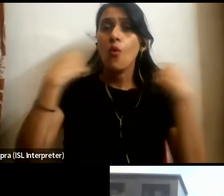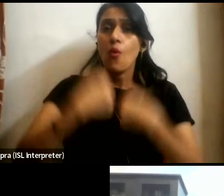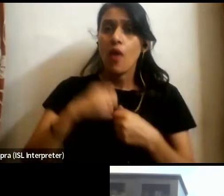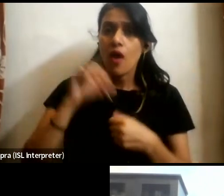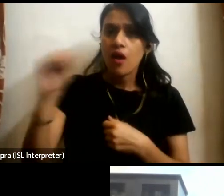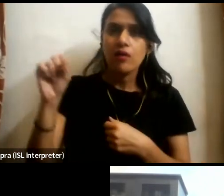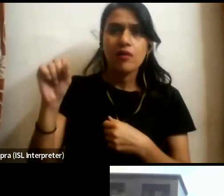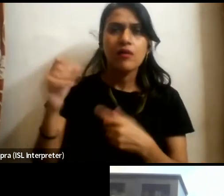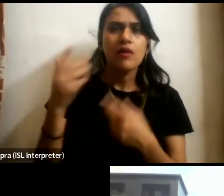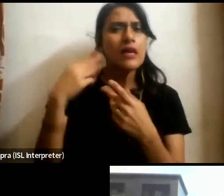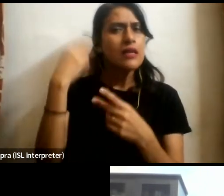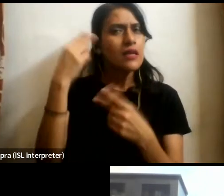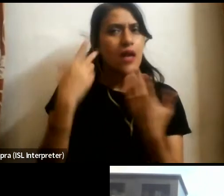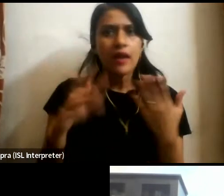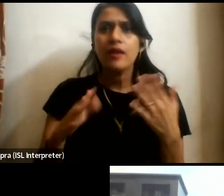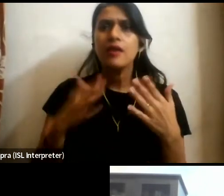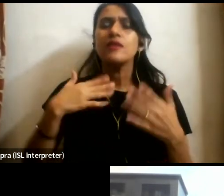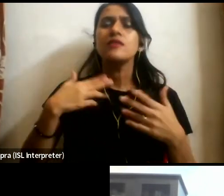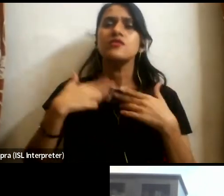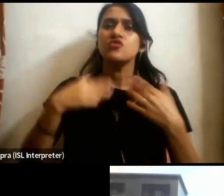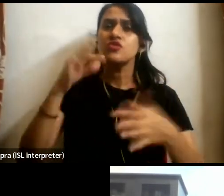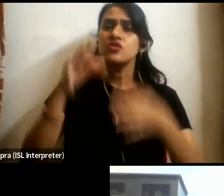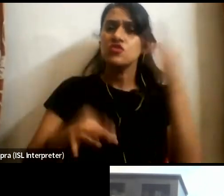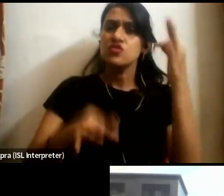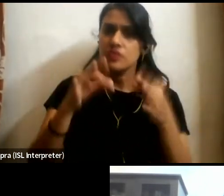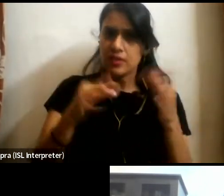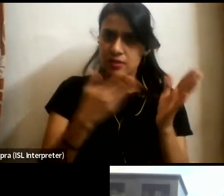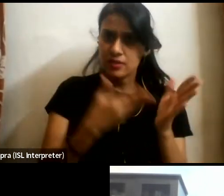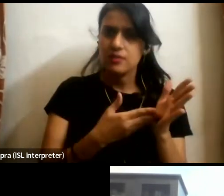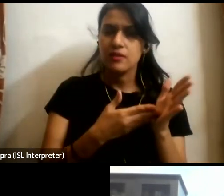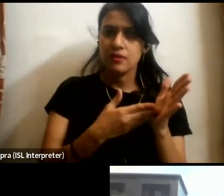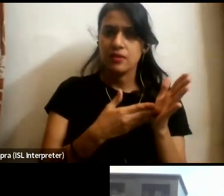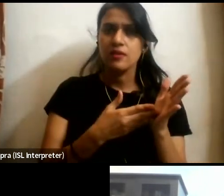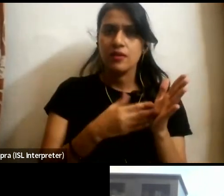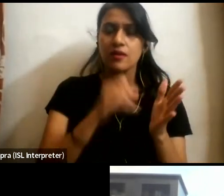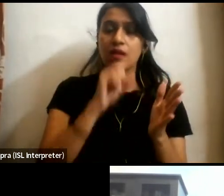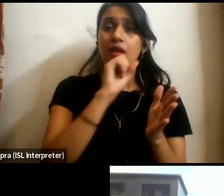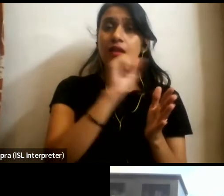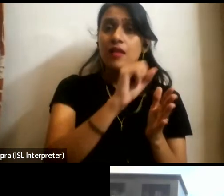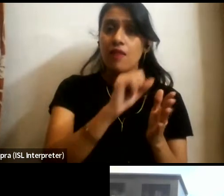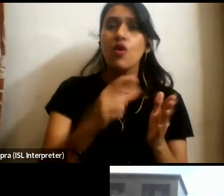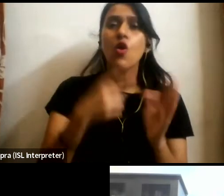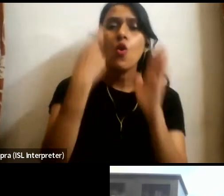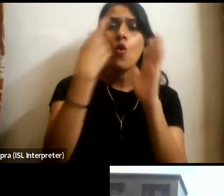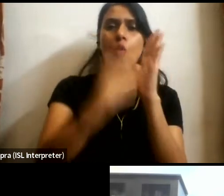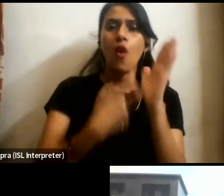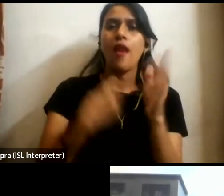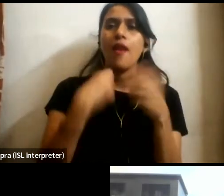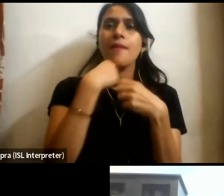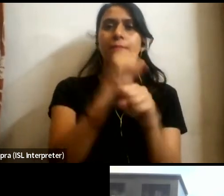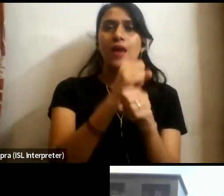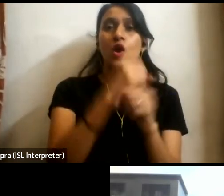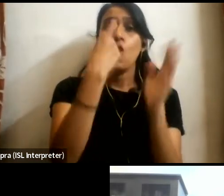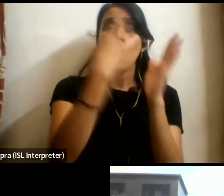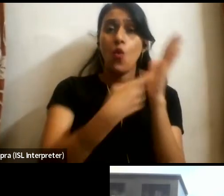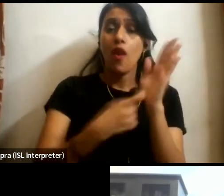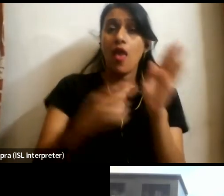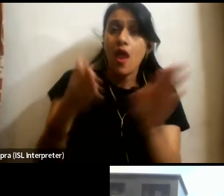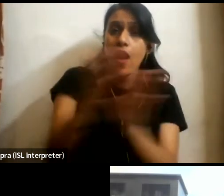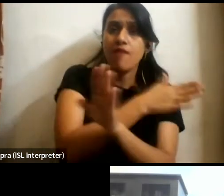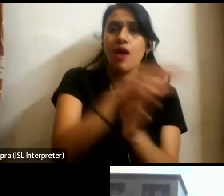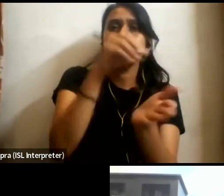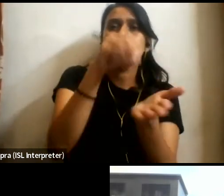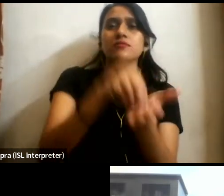why it can't happen with judges. Apply for, have clear norms, set those norms out in advance, have